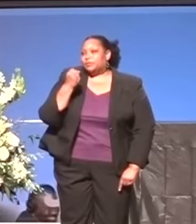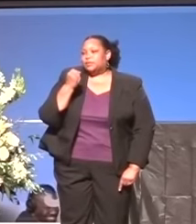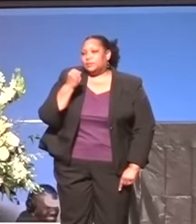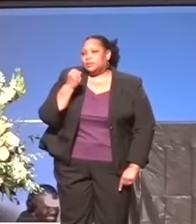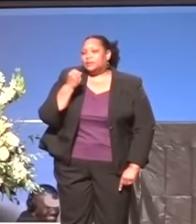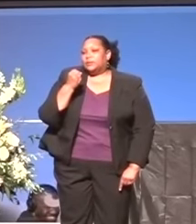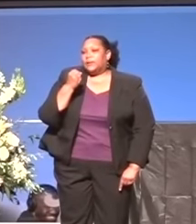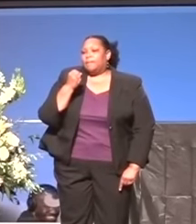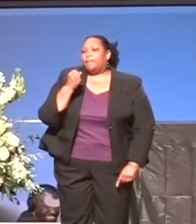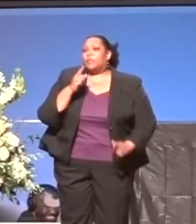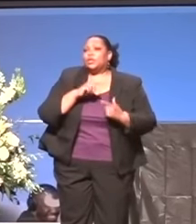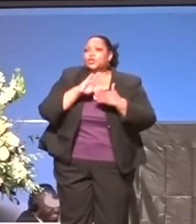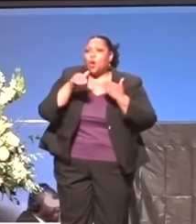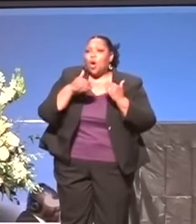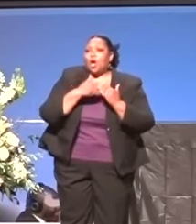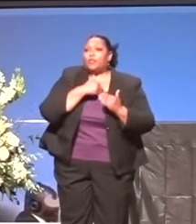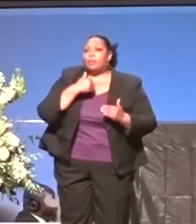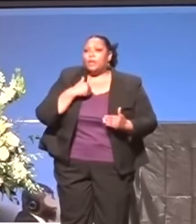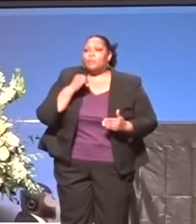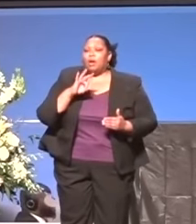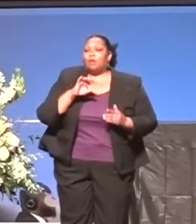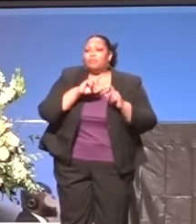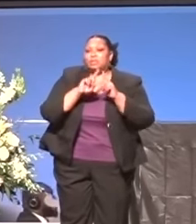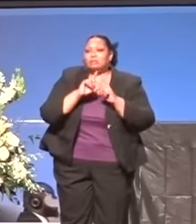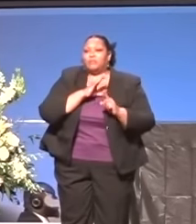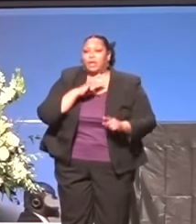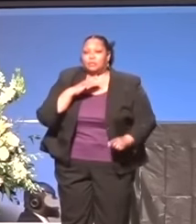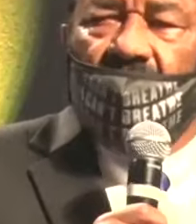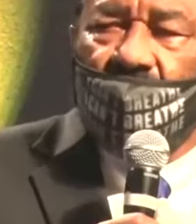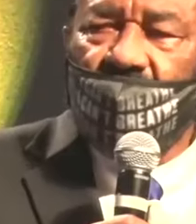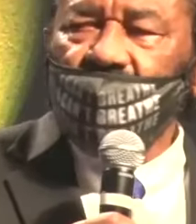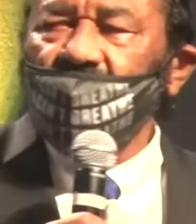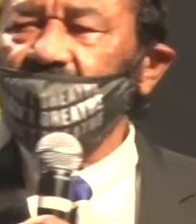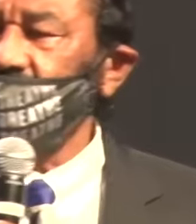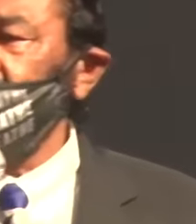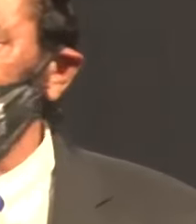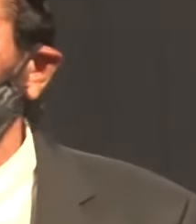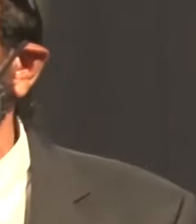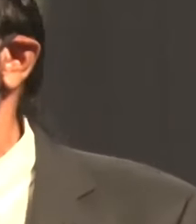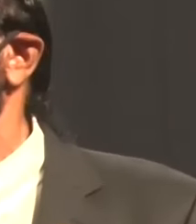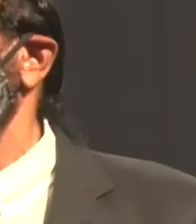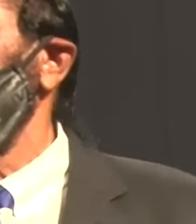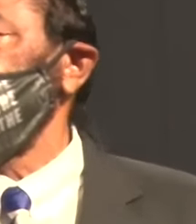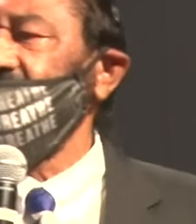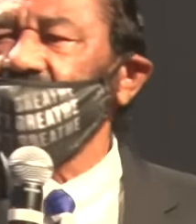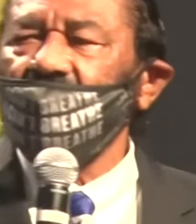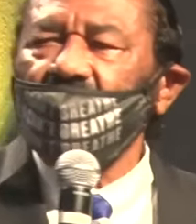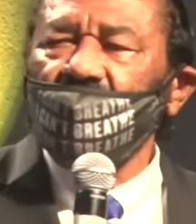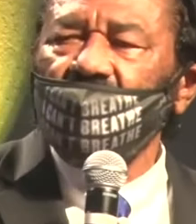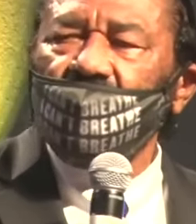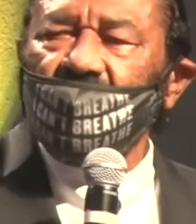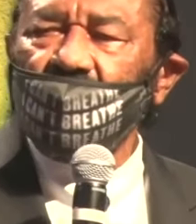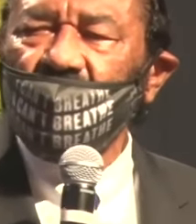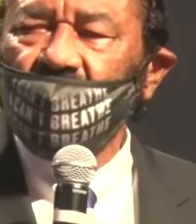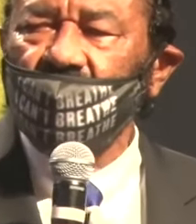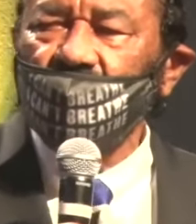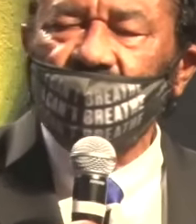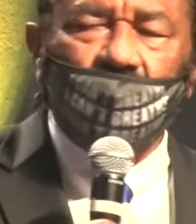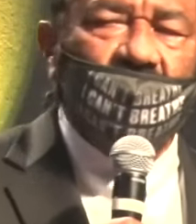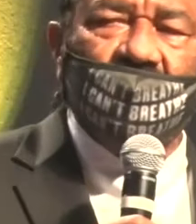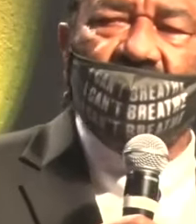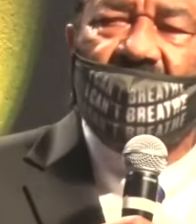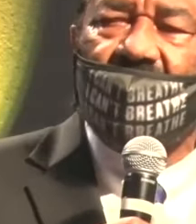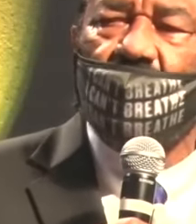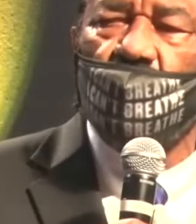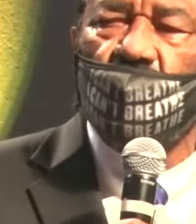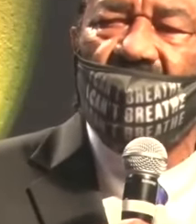to all of the members of the council. And I want to say a special word about another great American